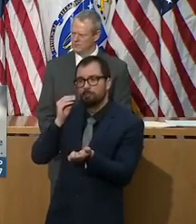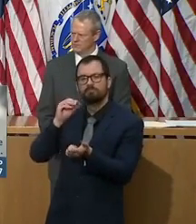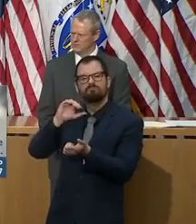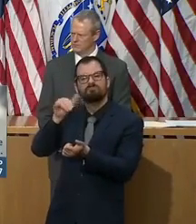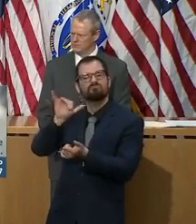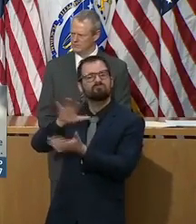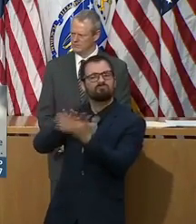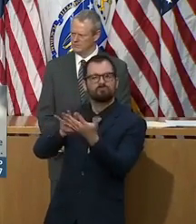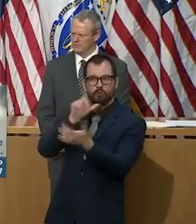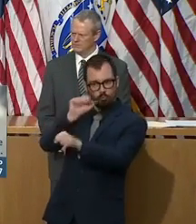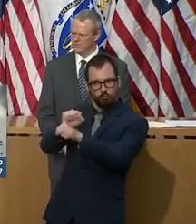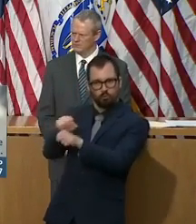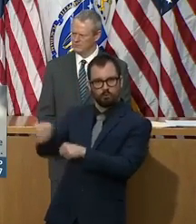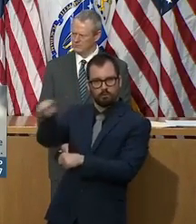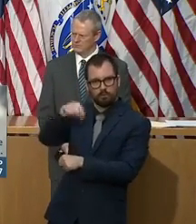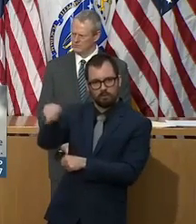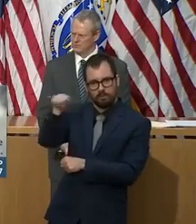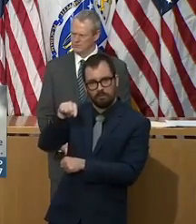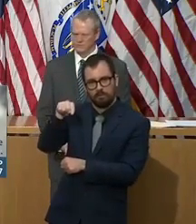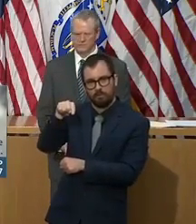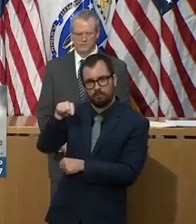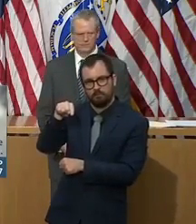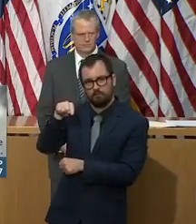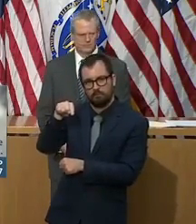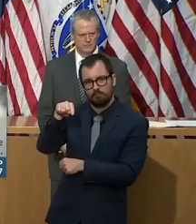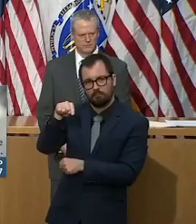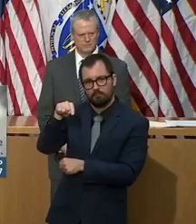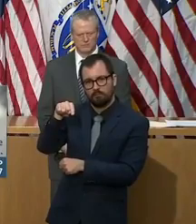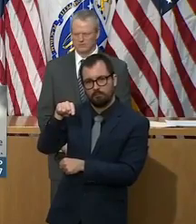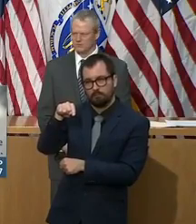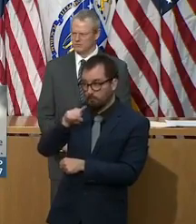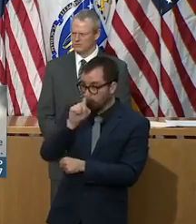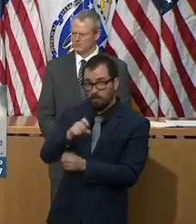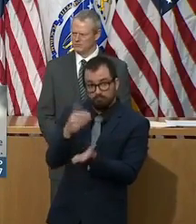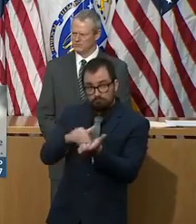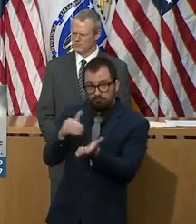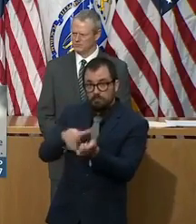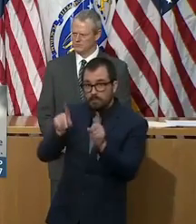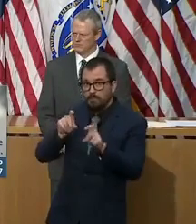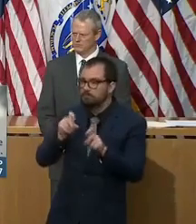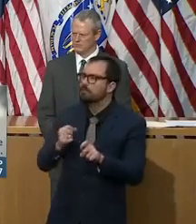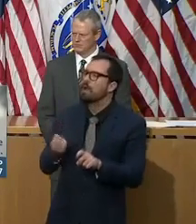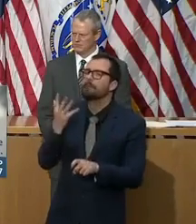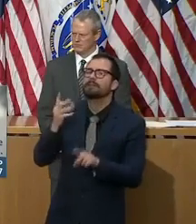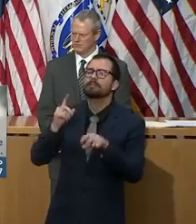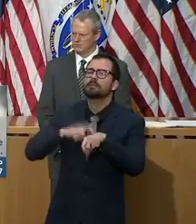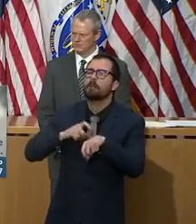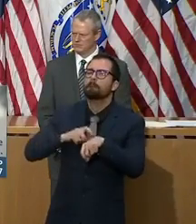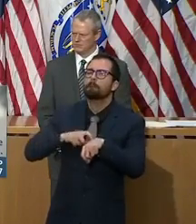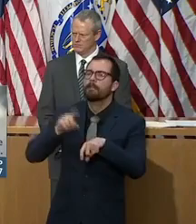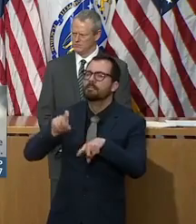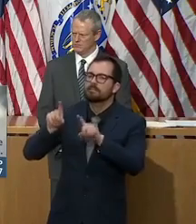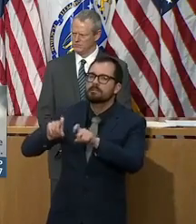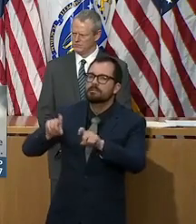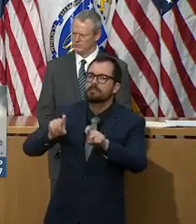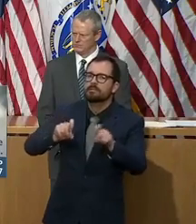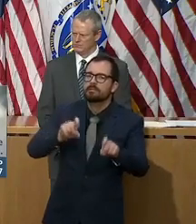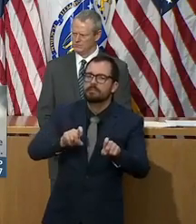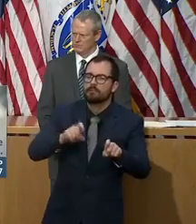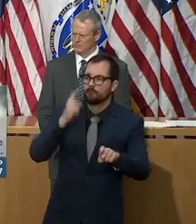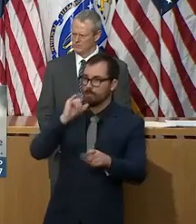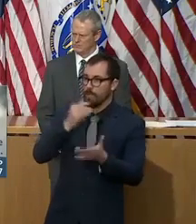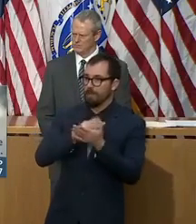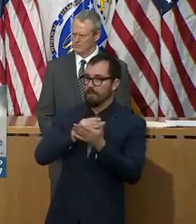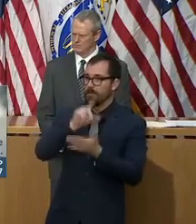stepped up last week. They've now actually doubled the amount of testing that they're doing in our nursing homes. So we do expect that they'll do that.